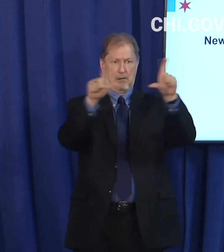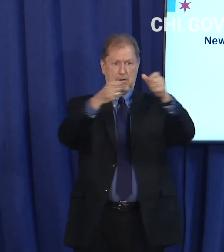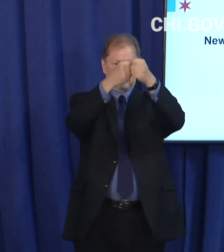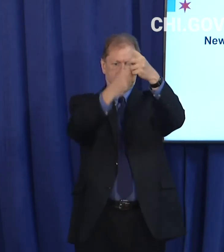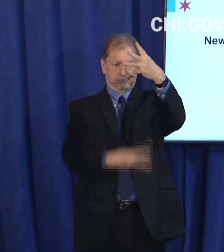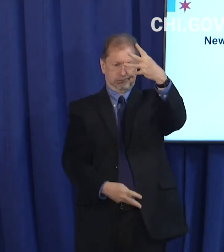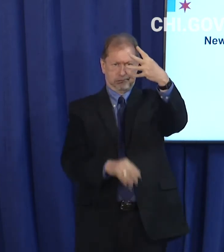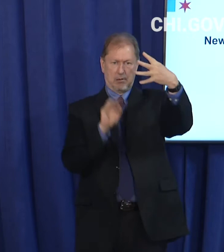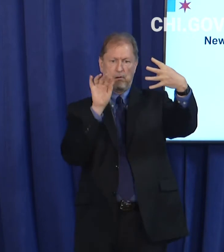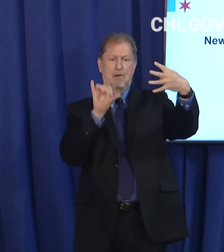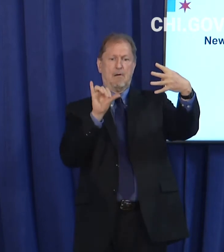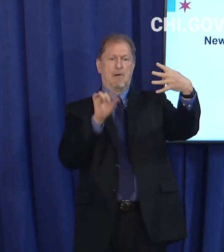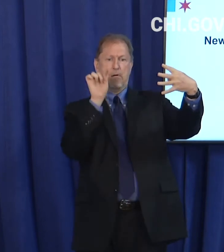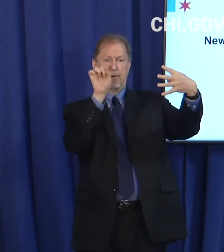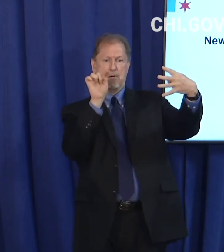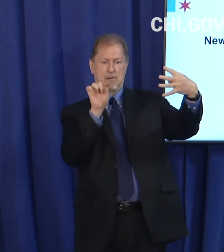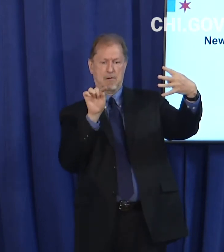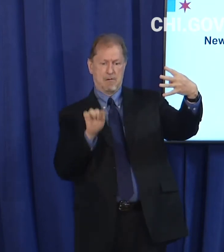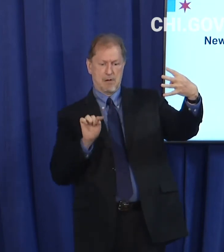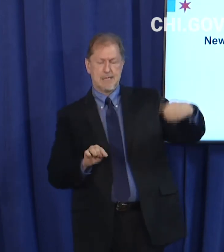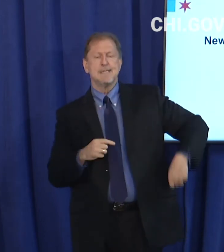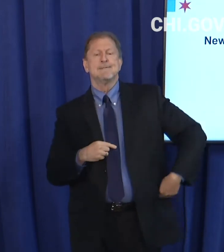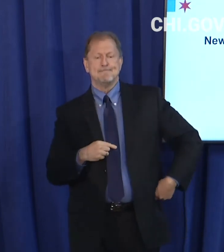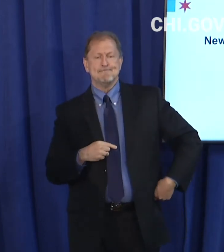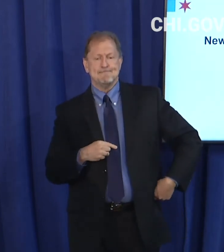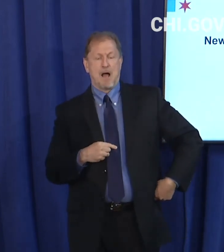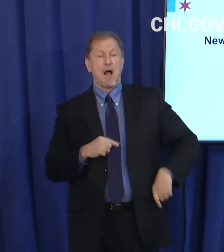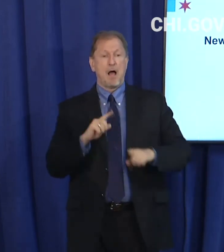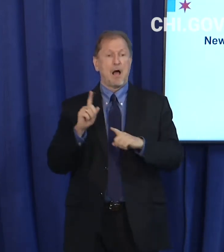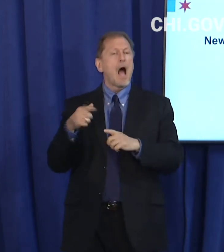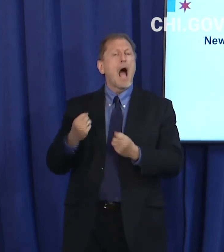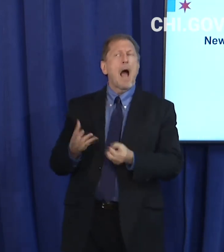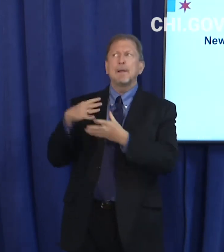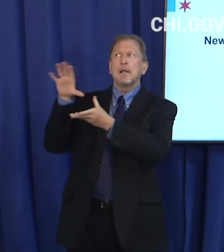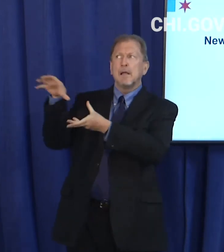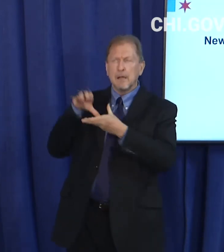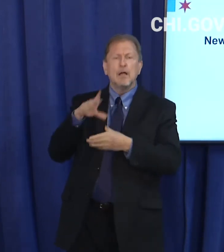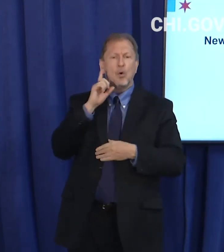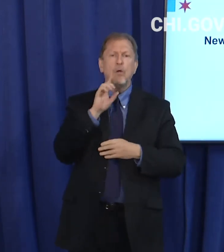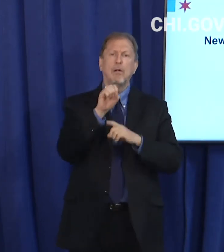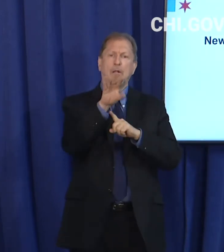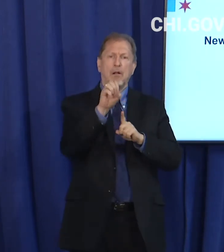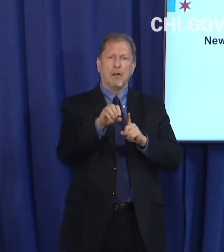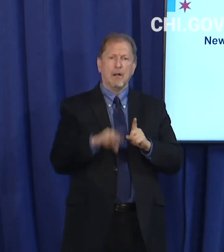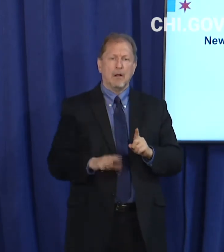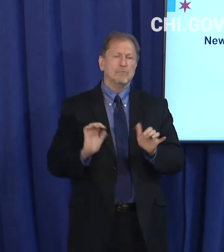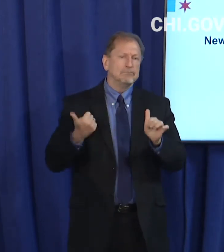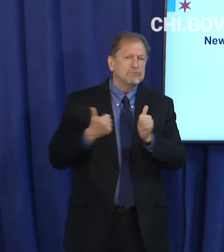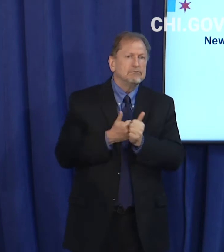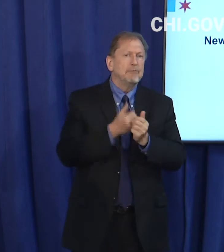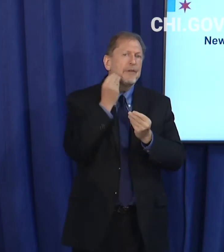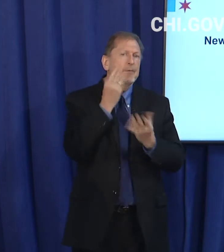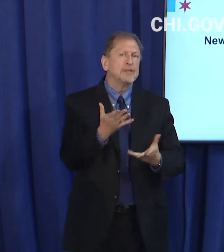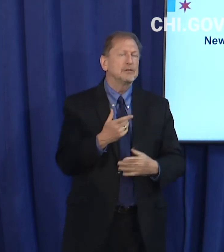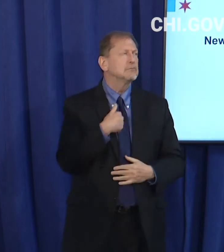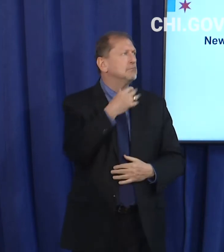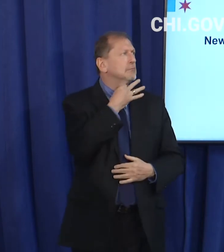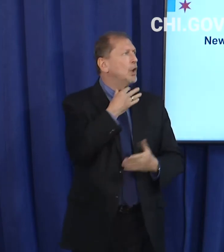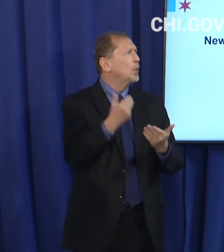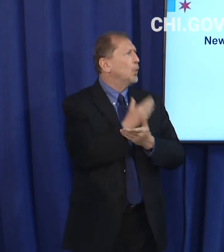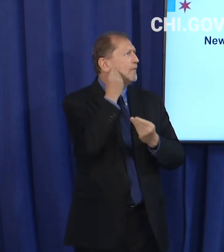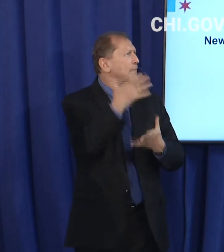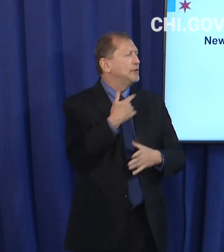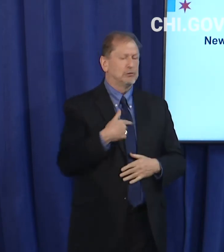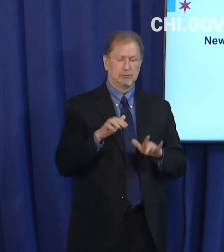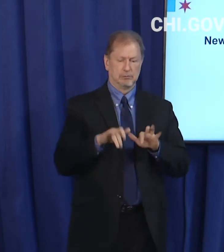expanded and distribution is expanded for additional groups of people, we will keep this site updated so that everybody will have a place to go and